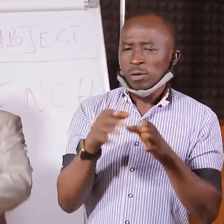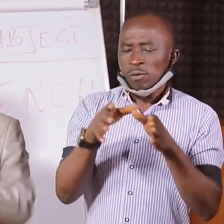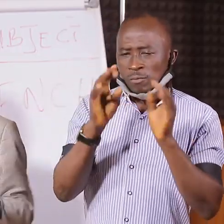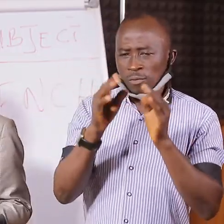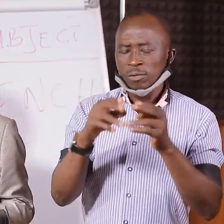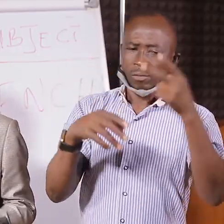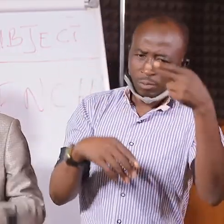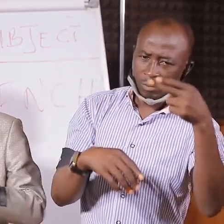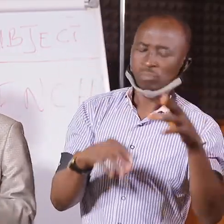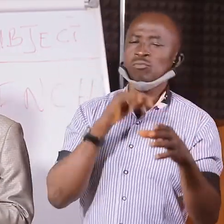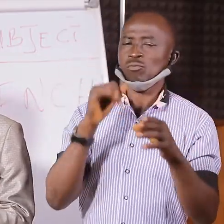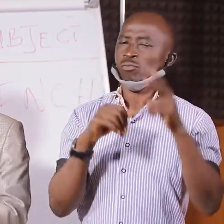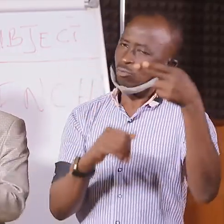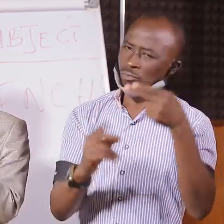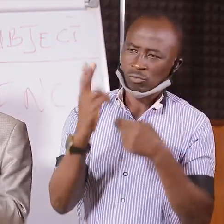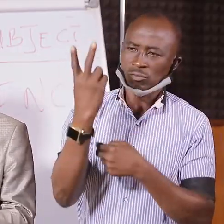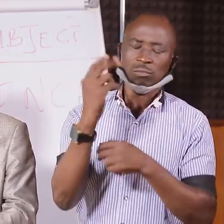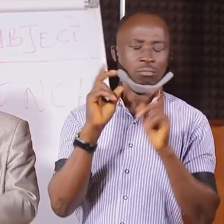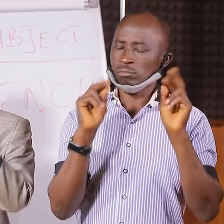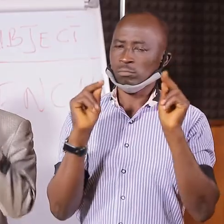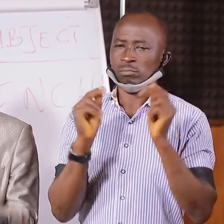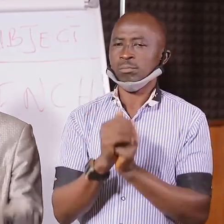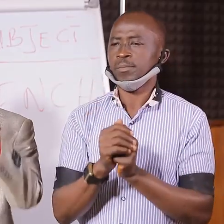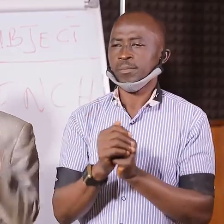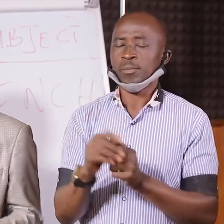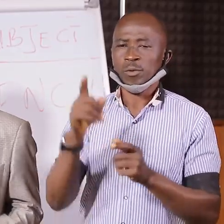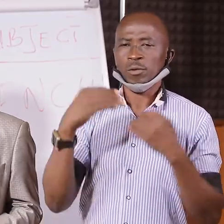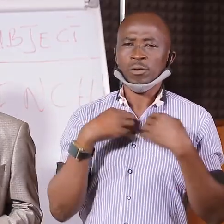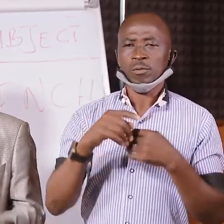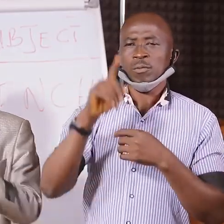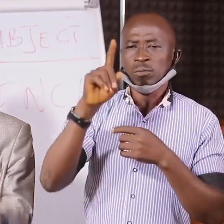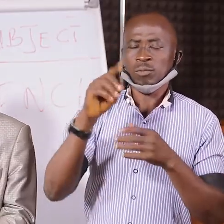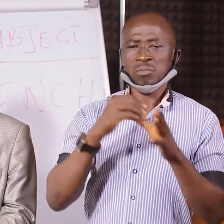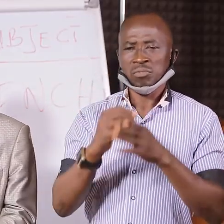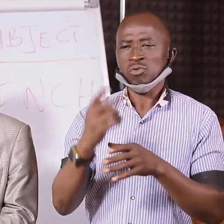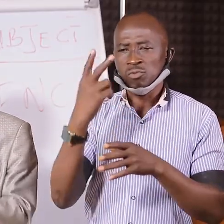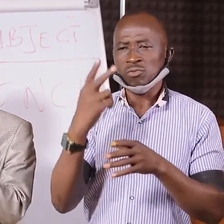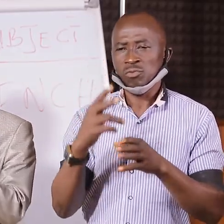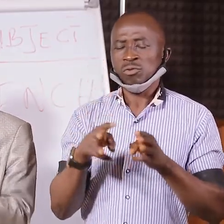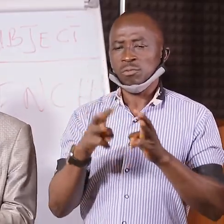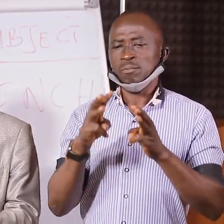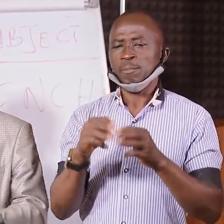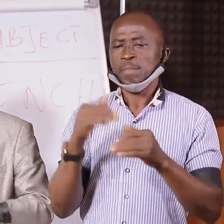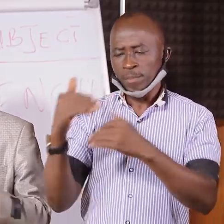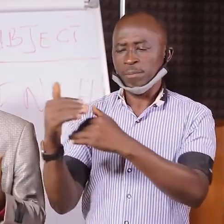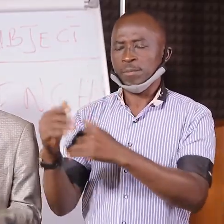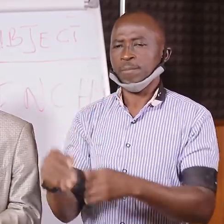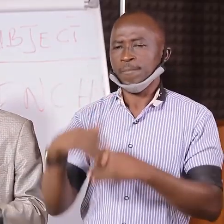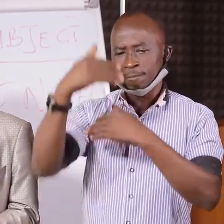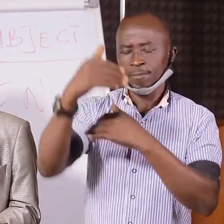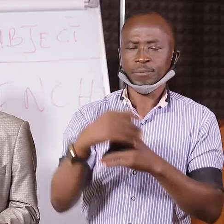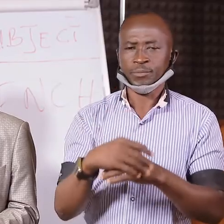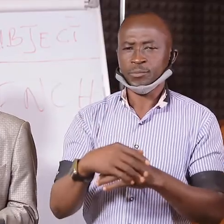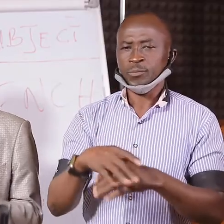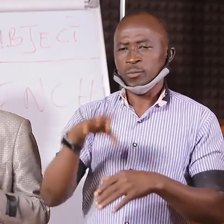h, not h squared. Now you have 1 or 2 steps ahead. You must find